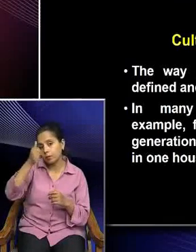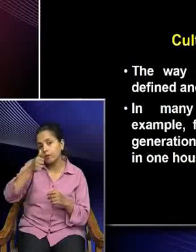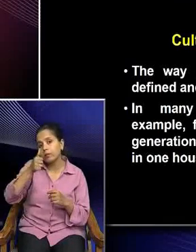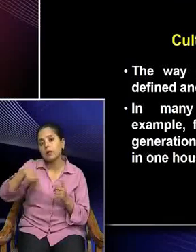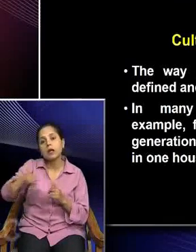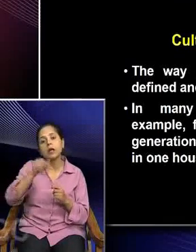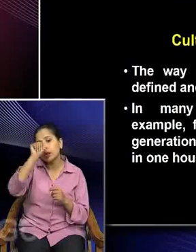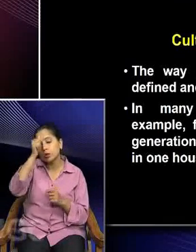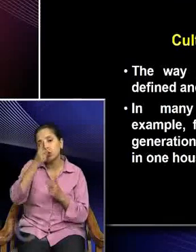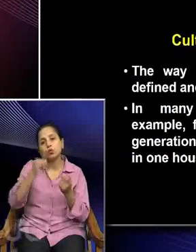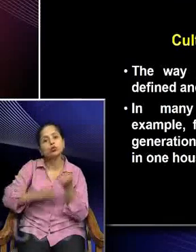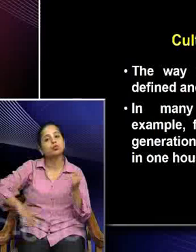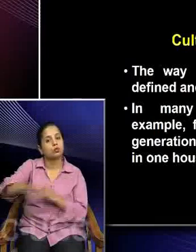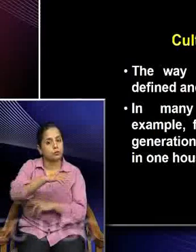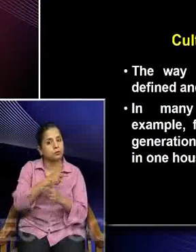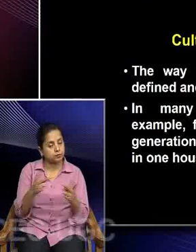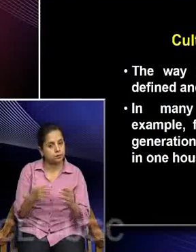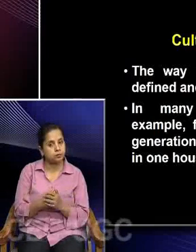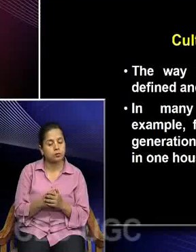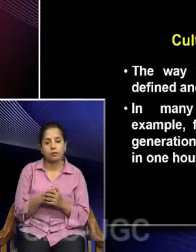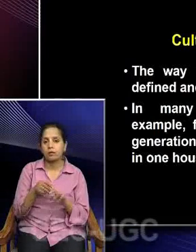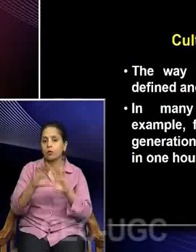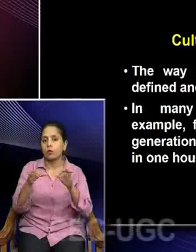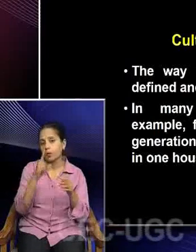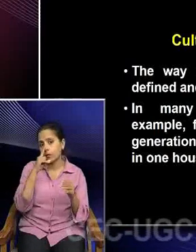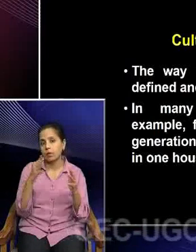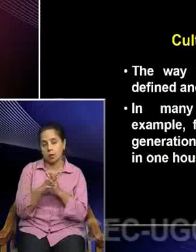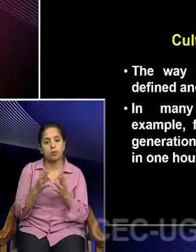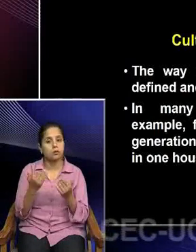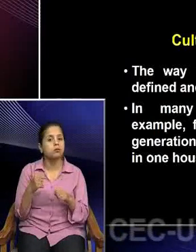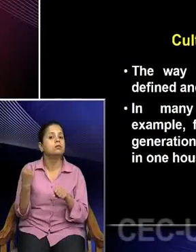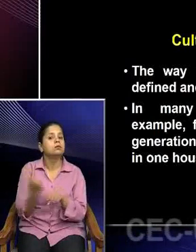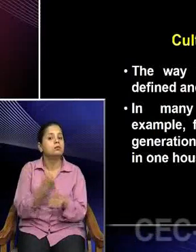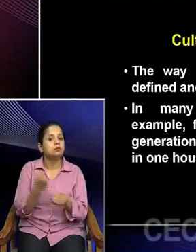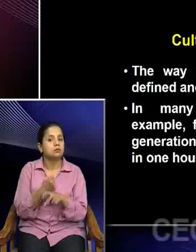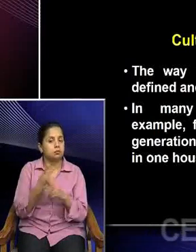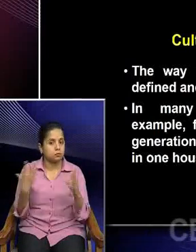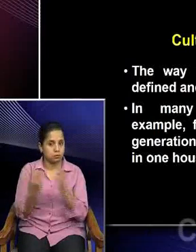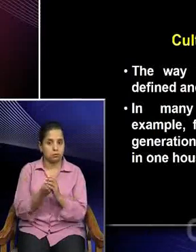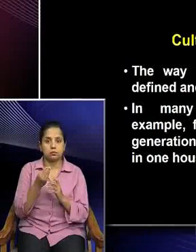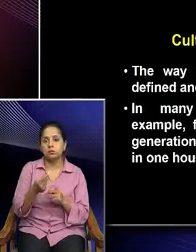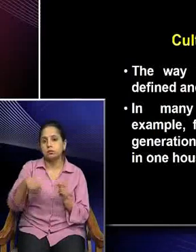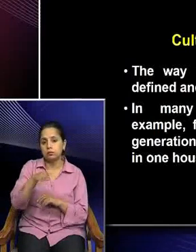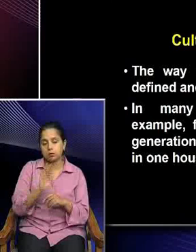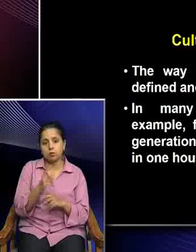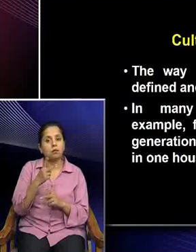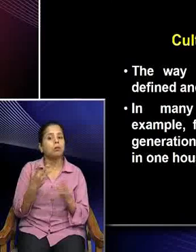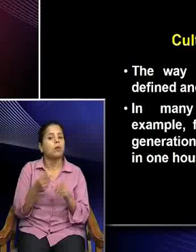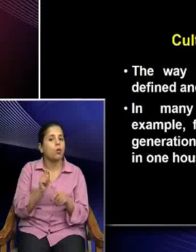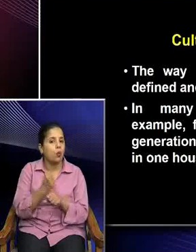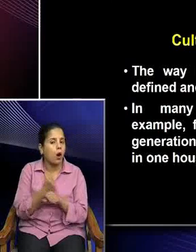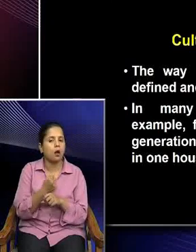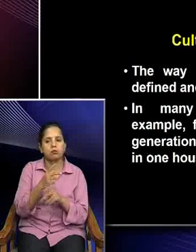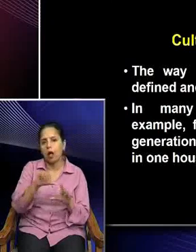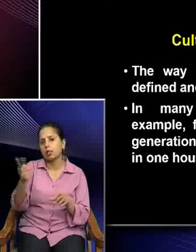be kind of a group of women working together through matrilineal in other